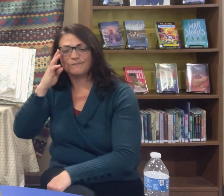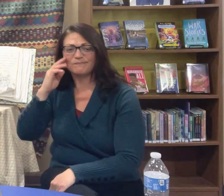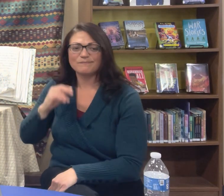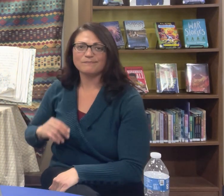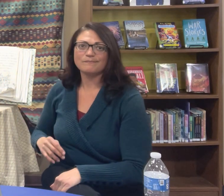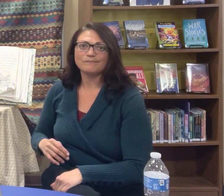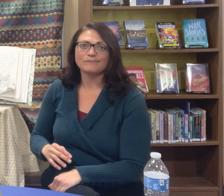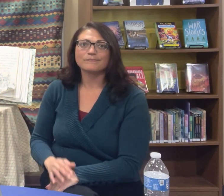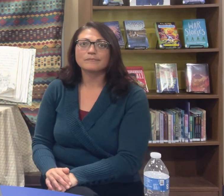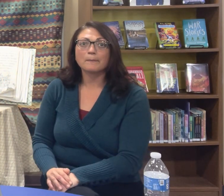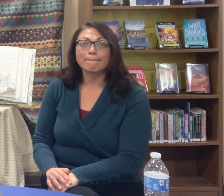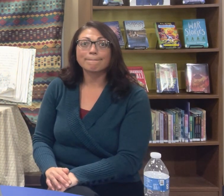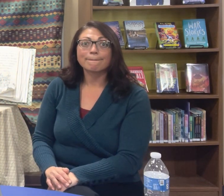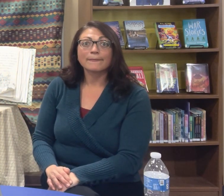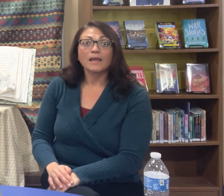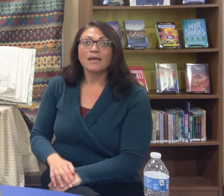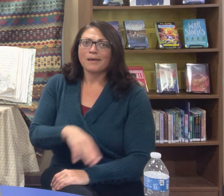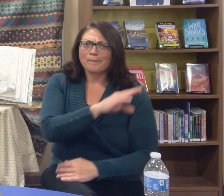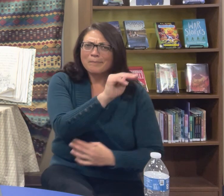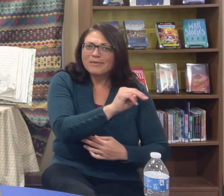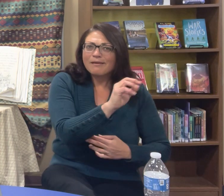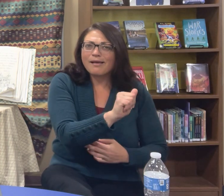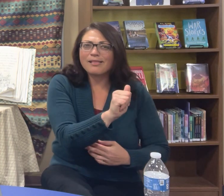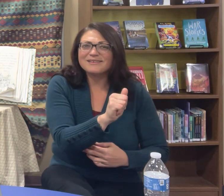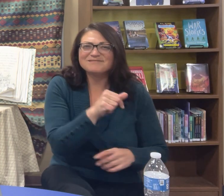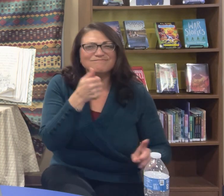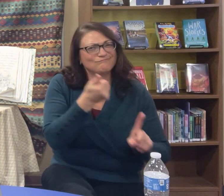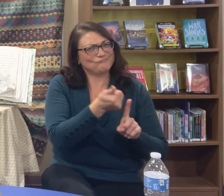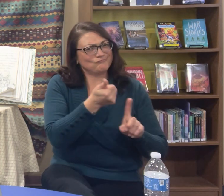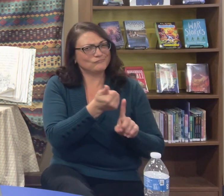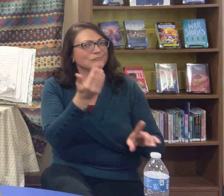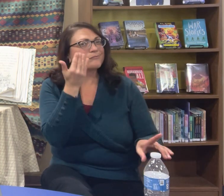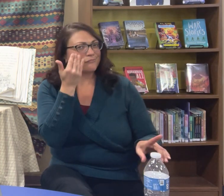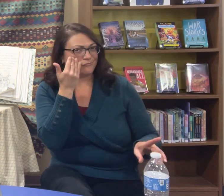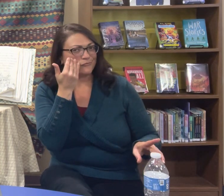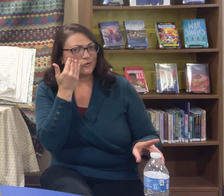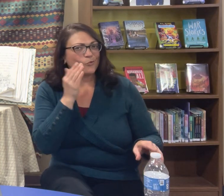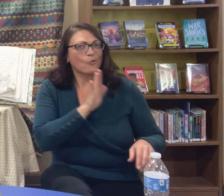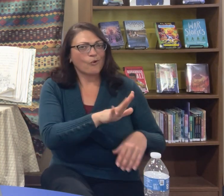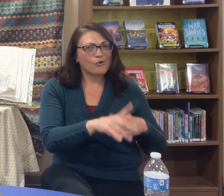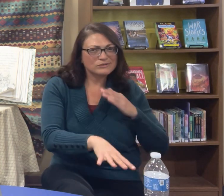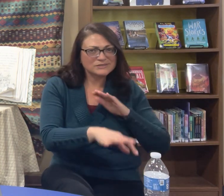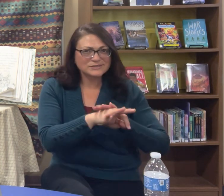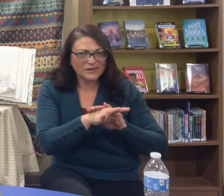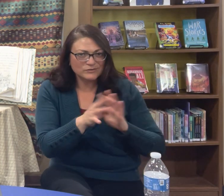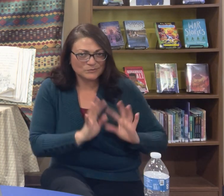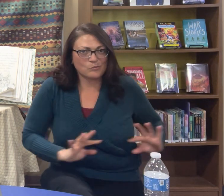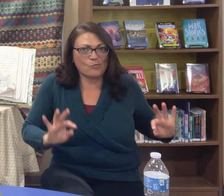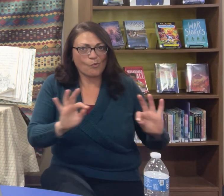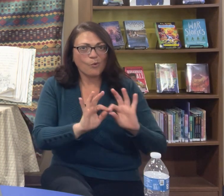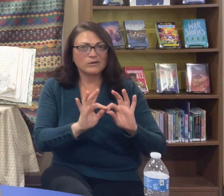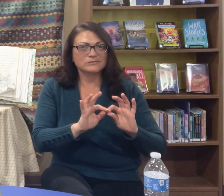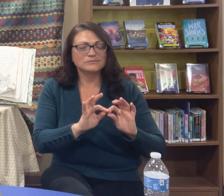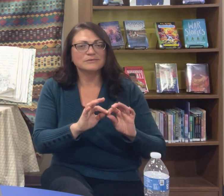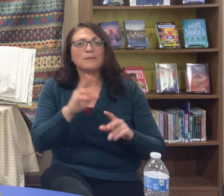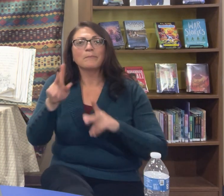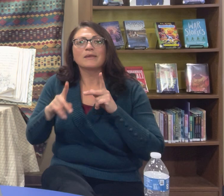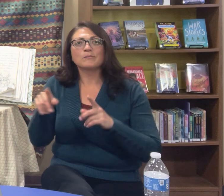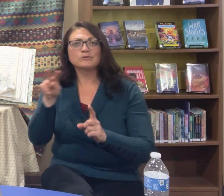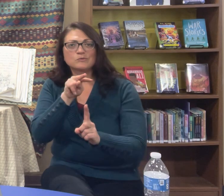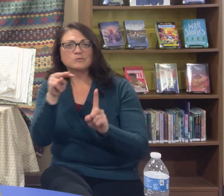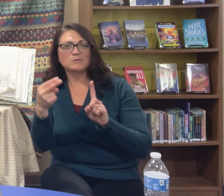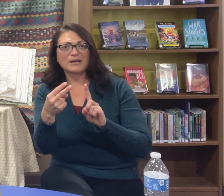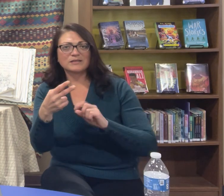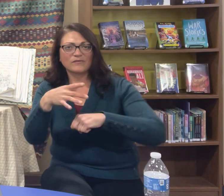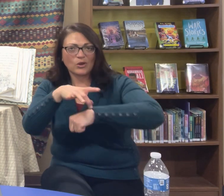But Mary knew her discoveries were important and would change the way people viewed the Earth's past.